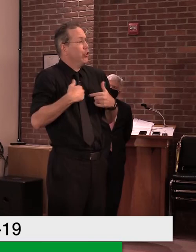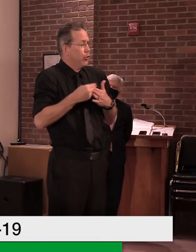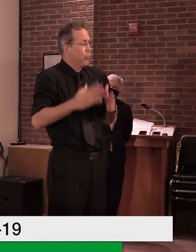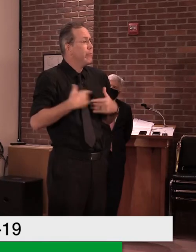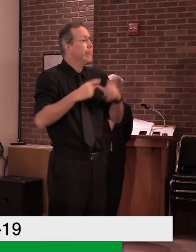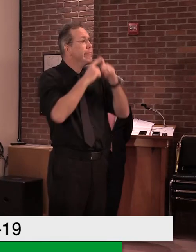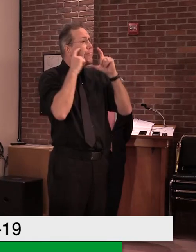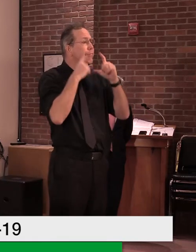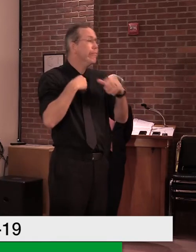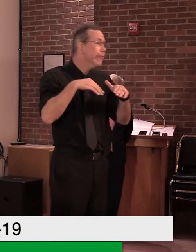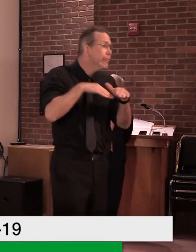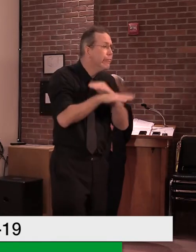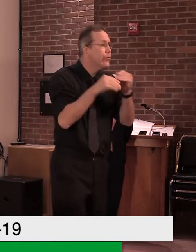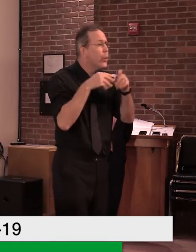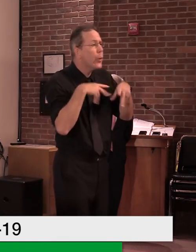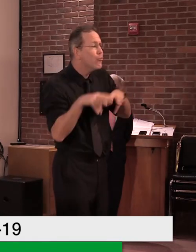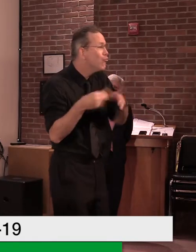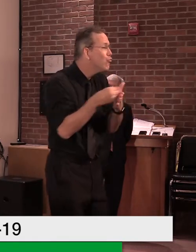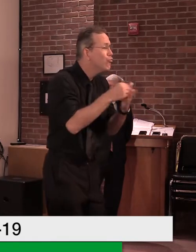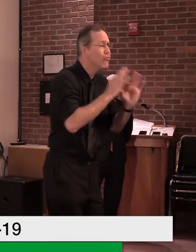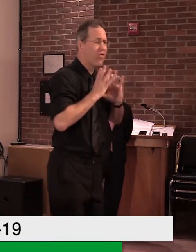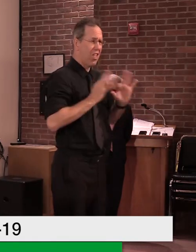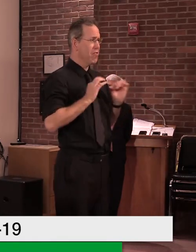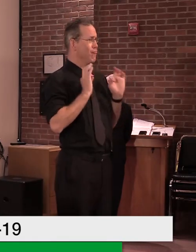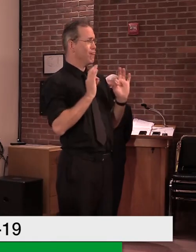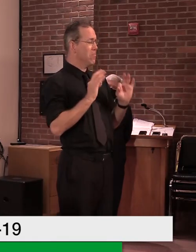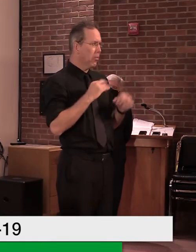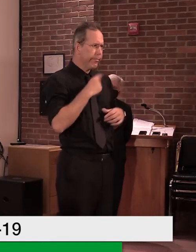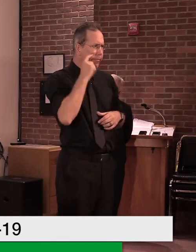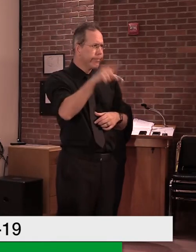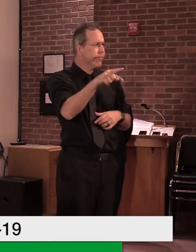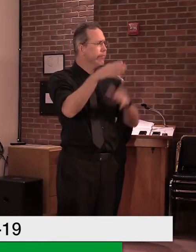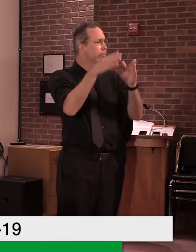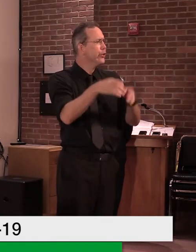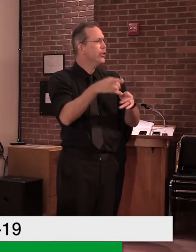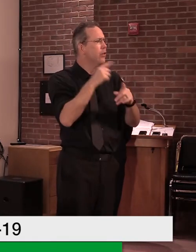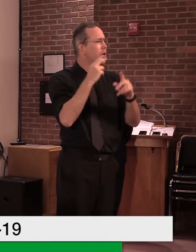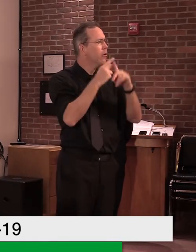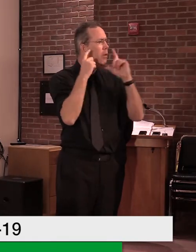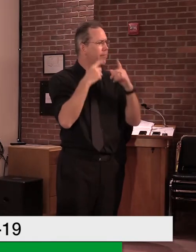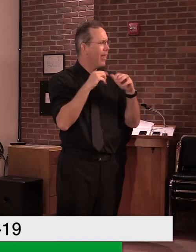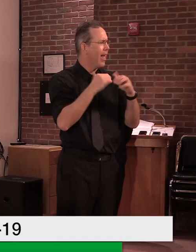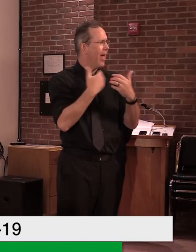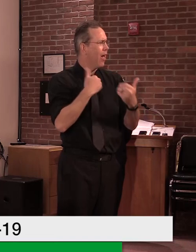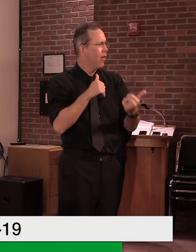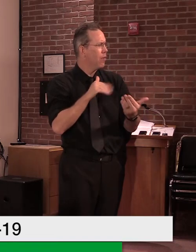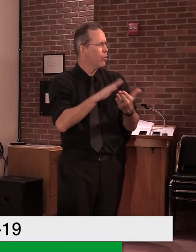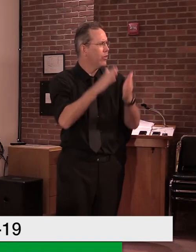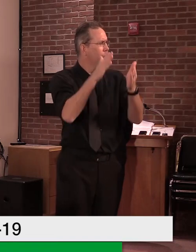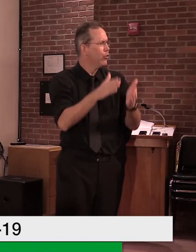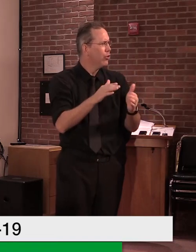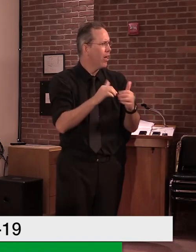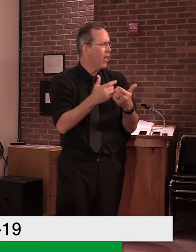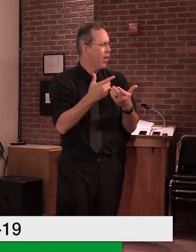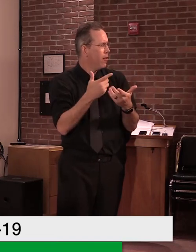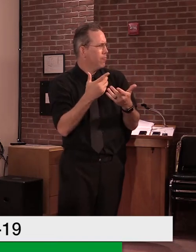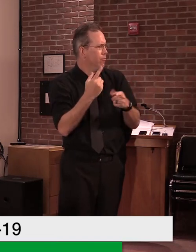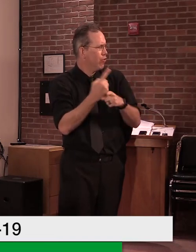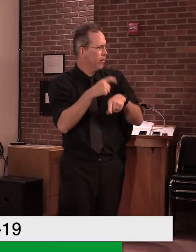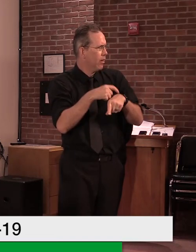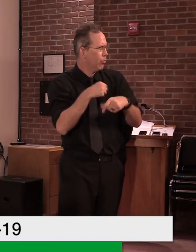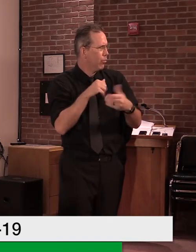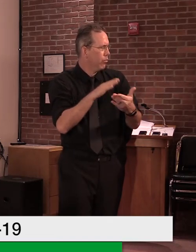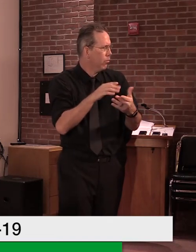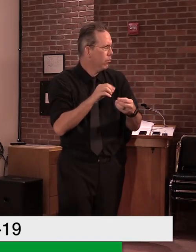I would counsel them to avoid that person. Not come in within 6 feet of that person. Just try and avoid the situation.